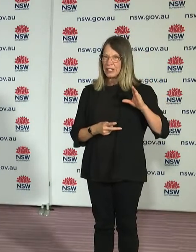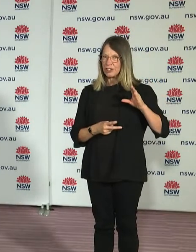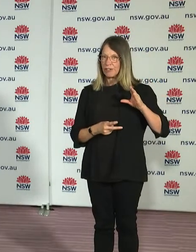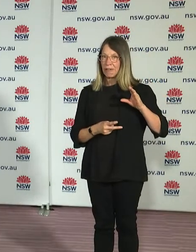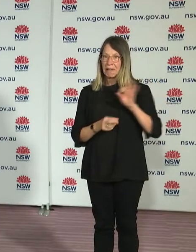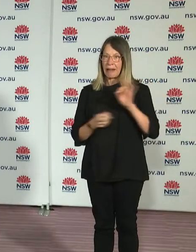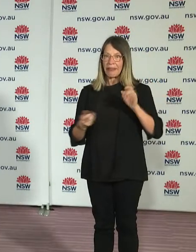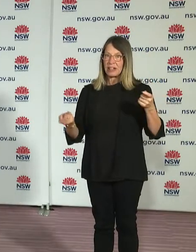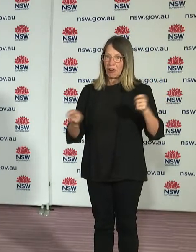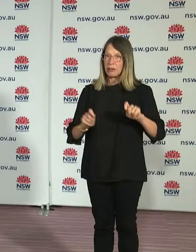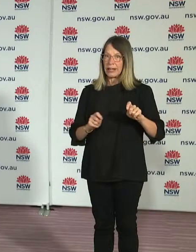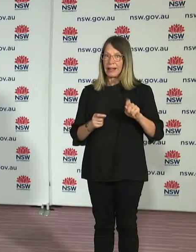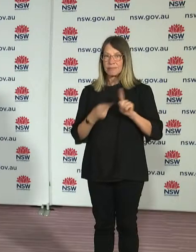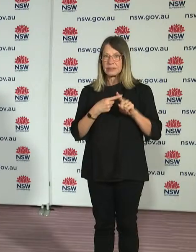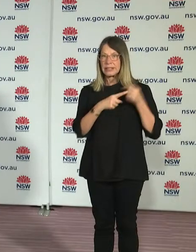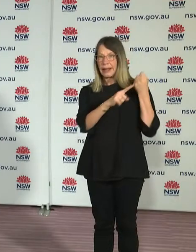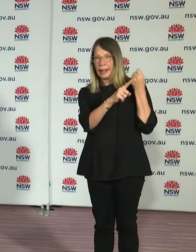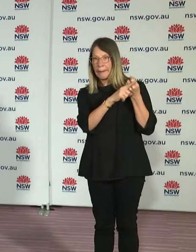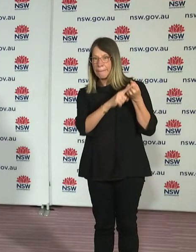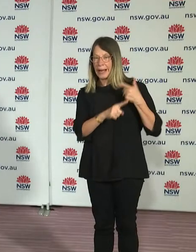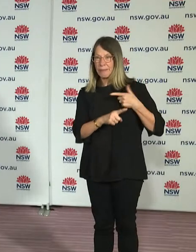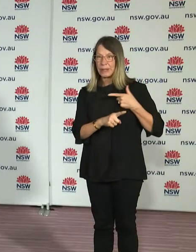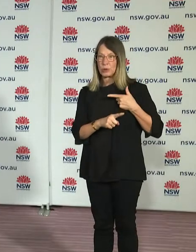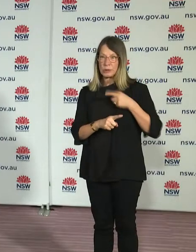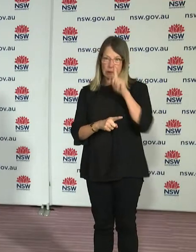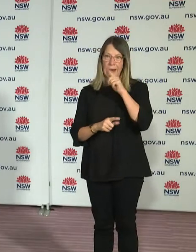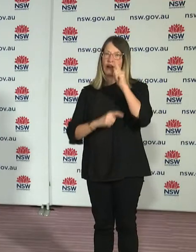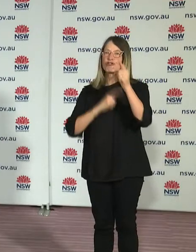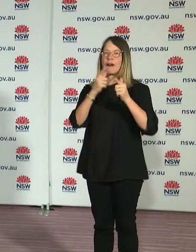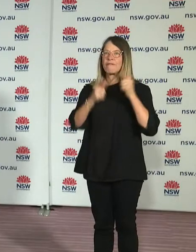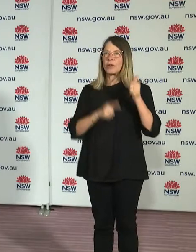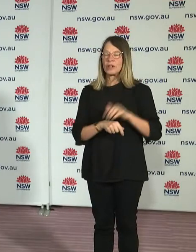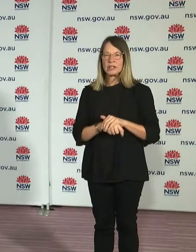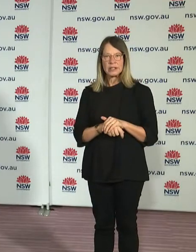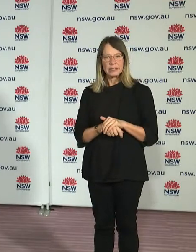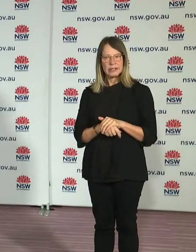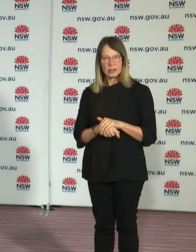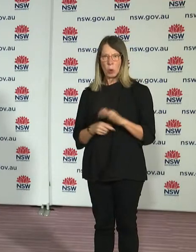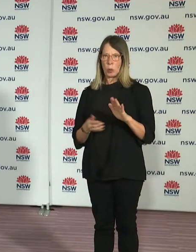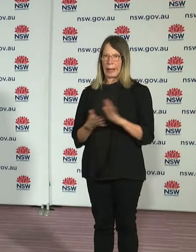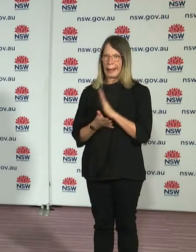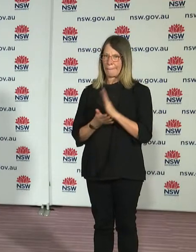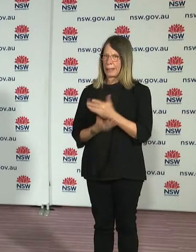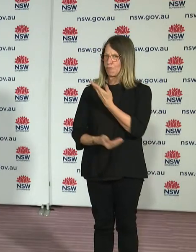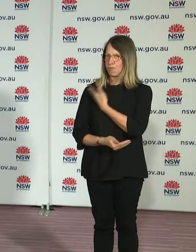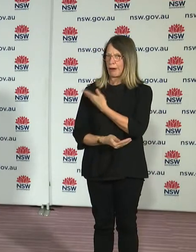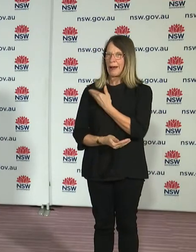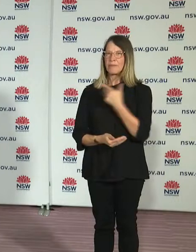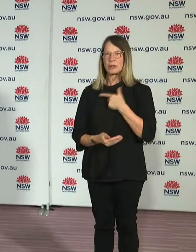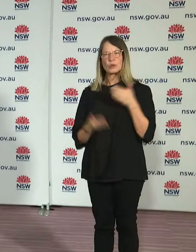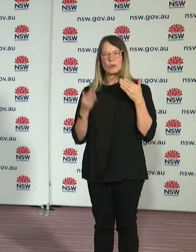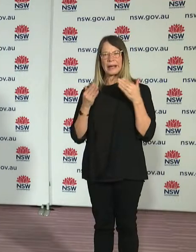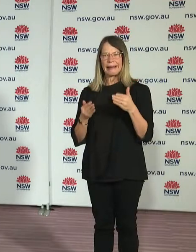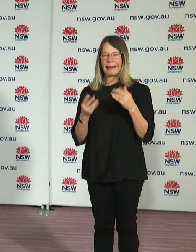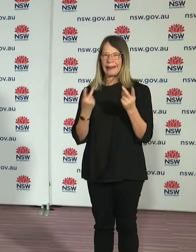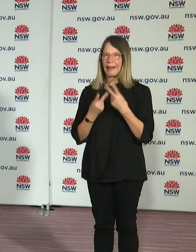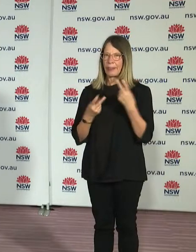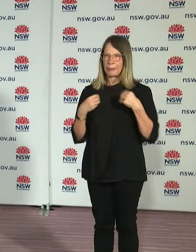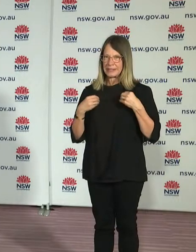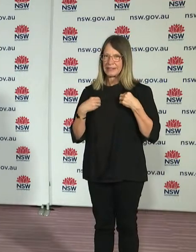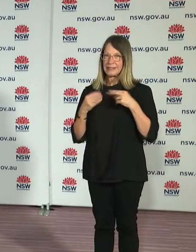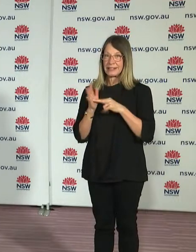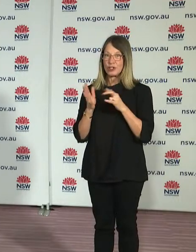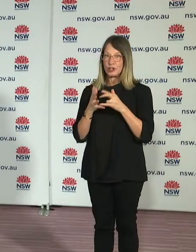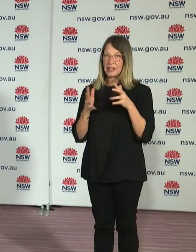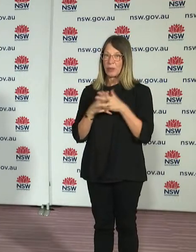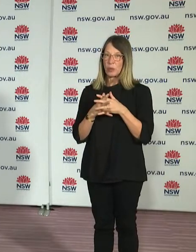and I know not everybody will say we did enough, but we feel proud of the fact that we extended that support to everybody across the state while we could. And now that we're starting to